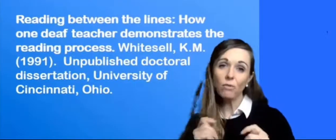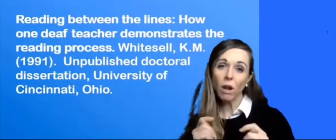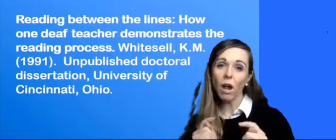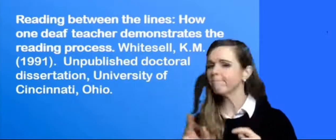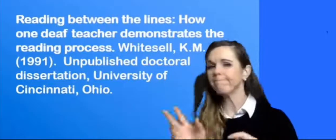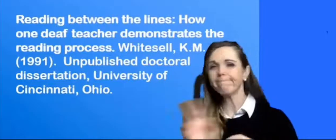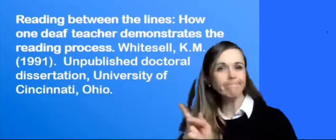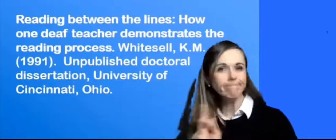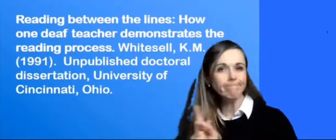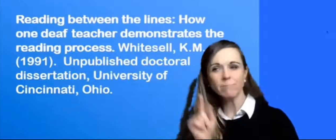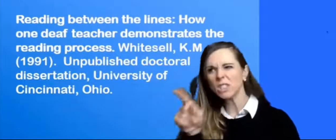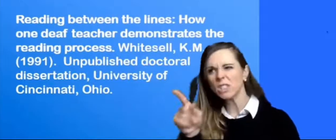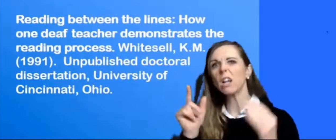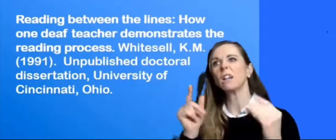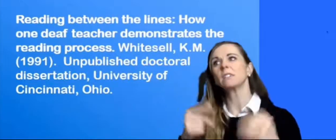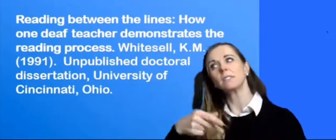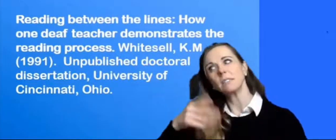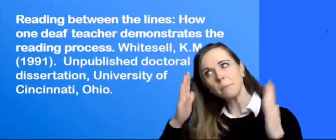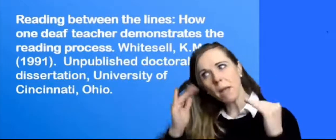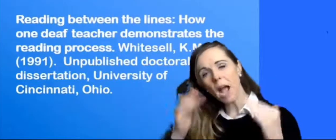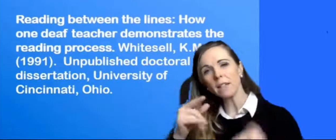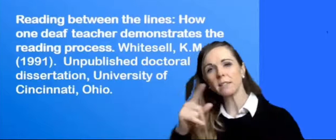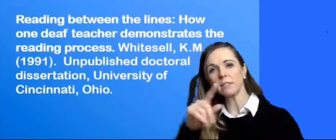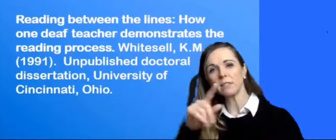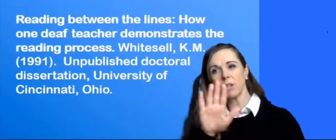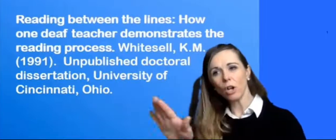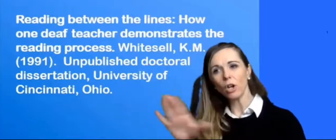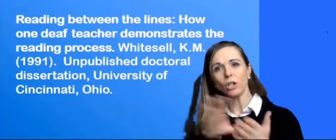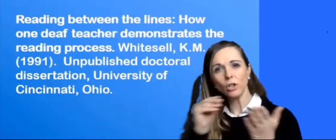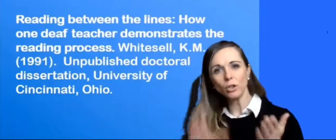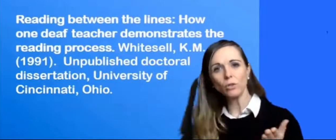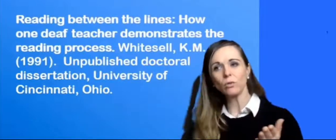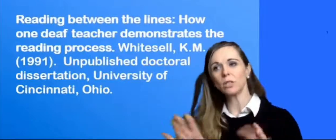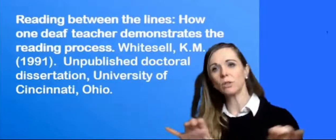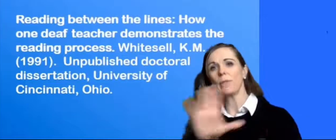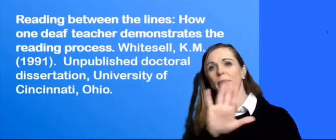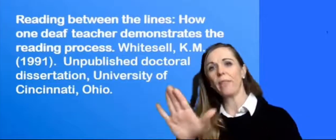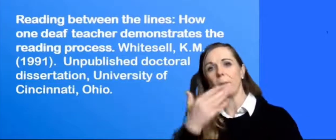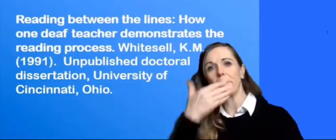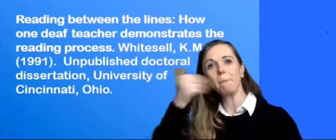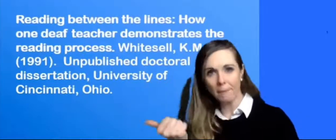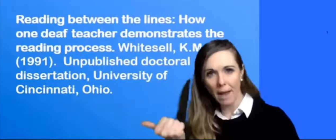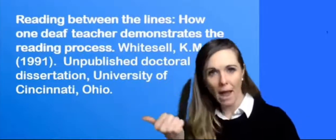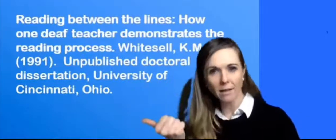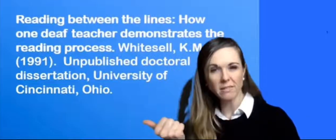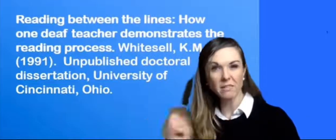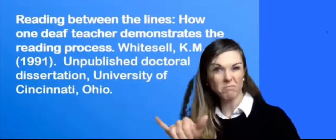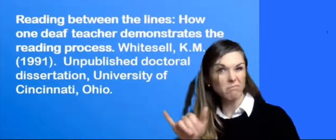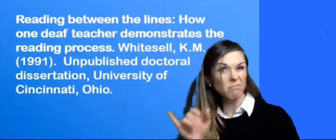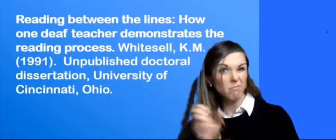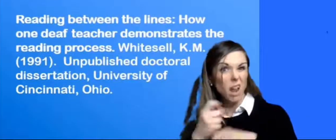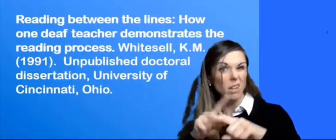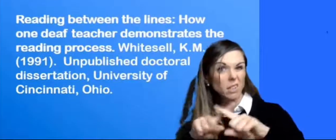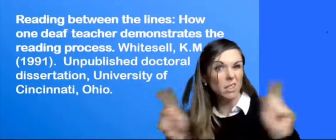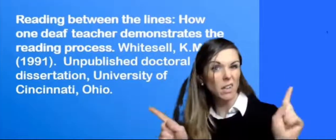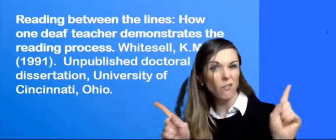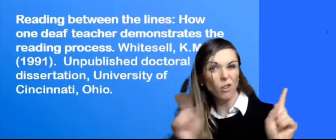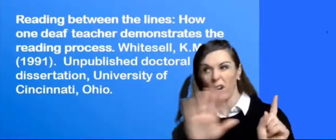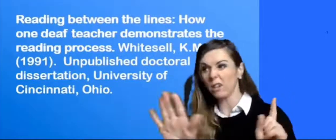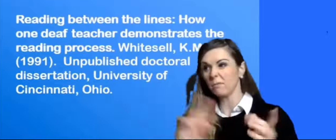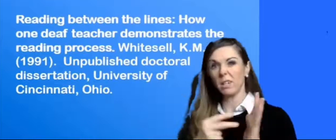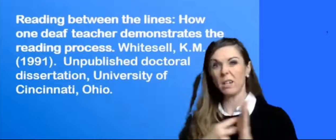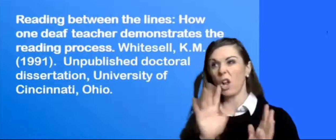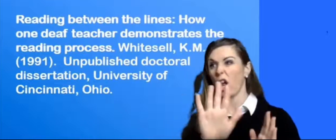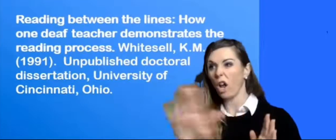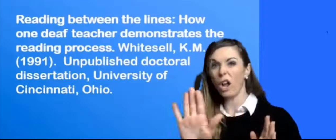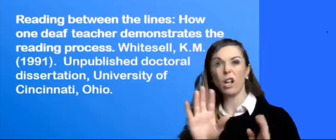will be literate at the level that they should be. There wasn't any of like, they're not trying, they're going to be a little bit